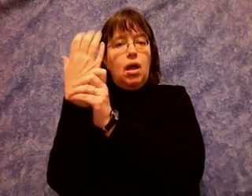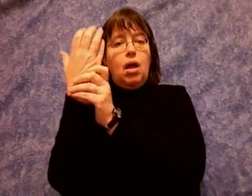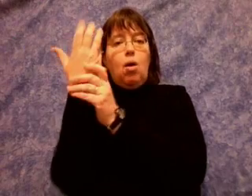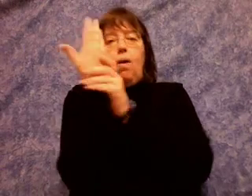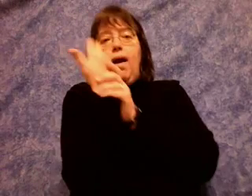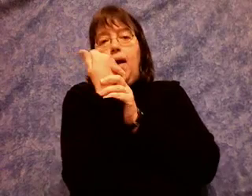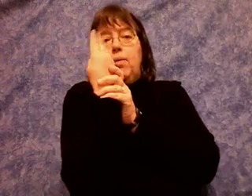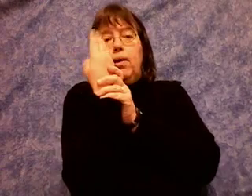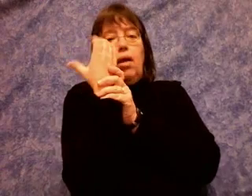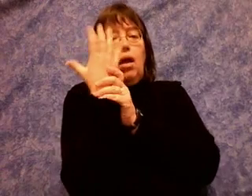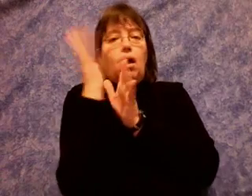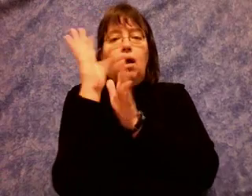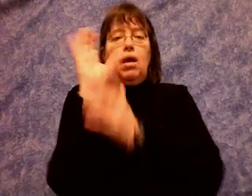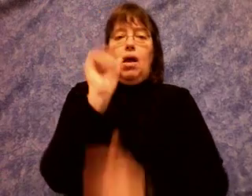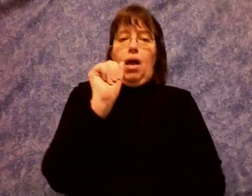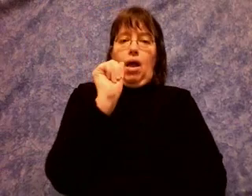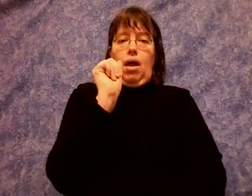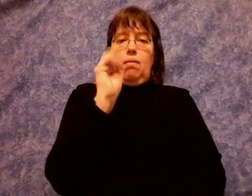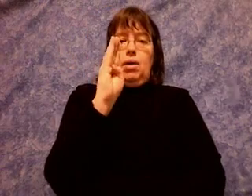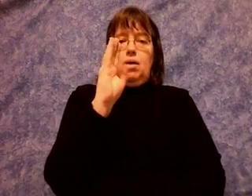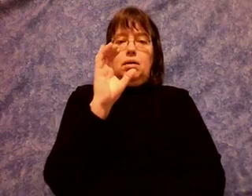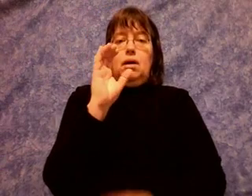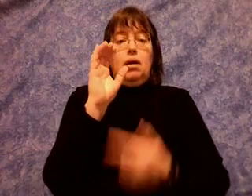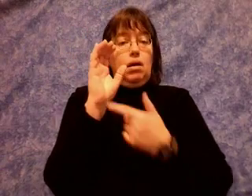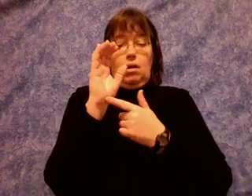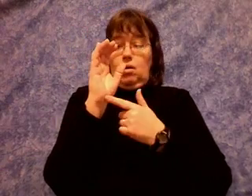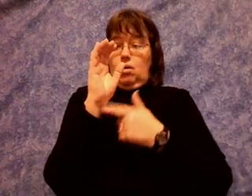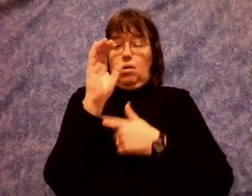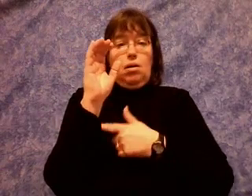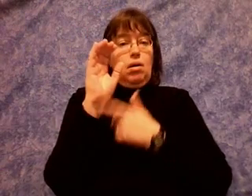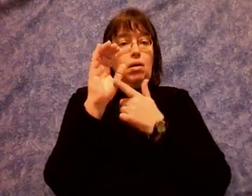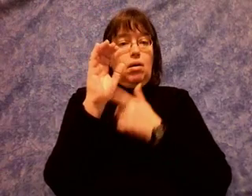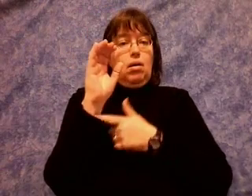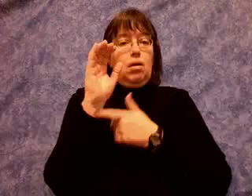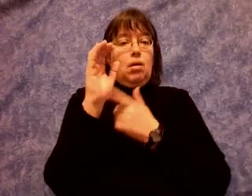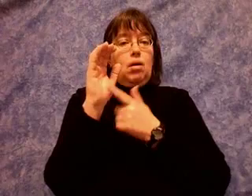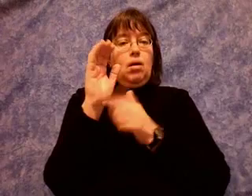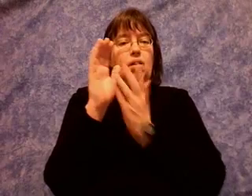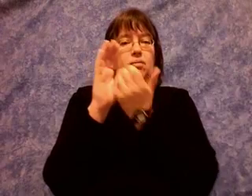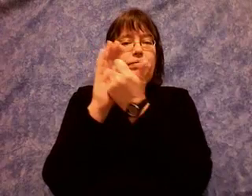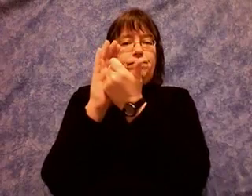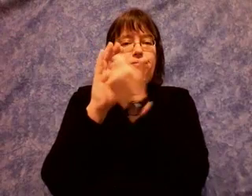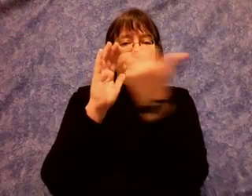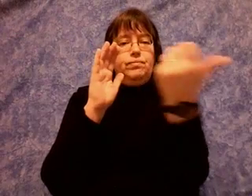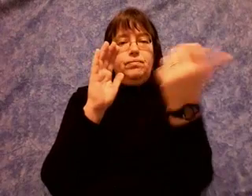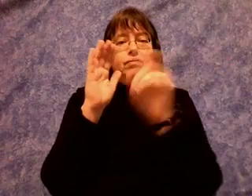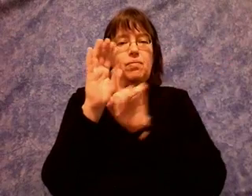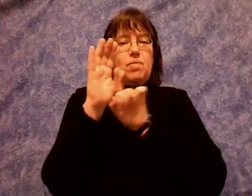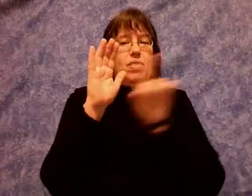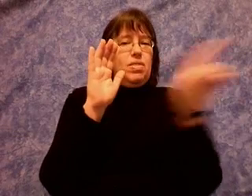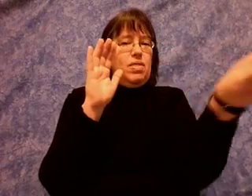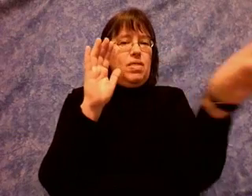toward myself, or turned to the side. It's kind of slightly to